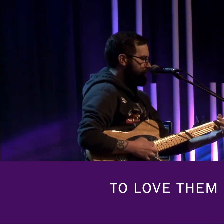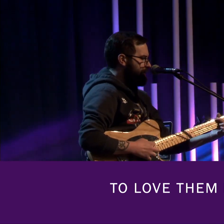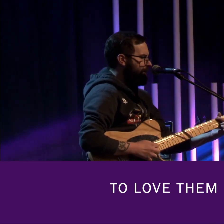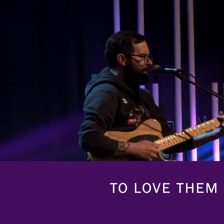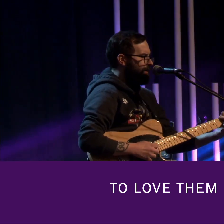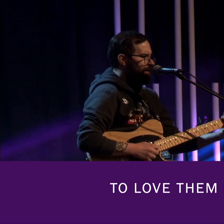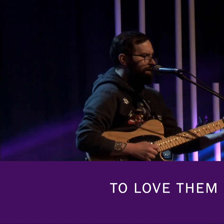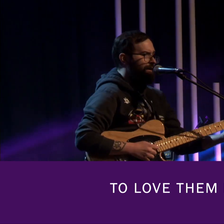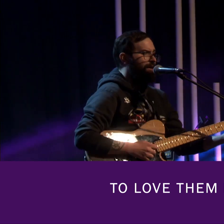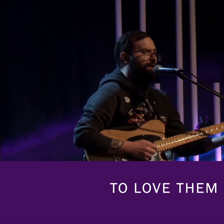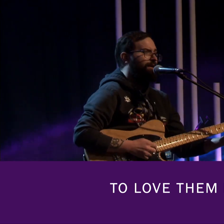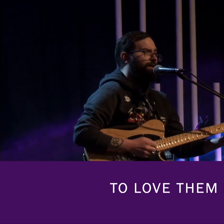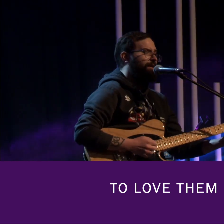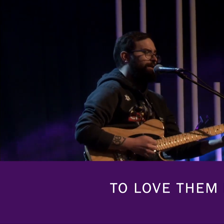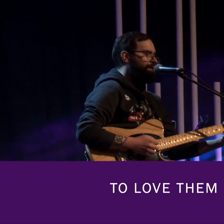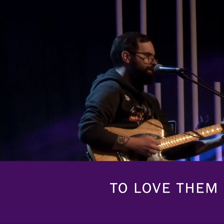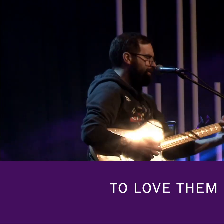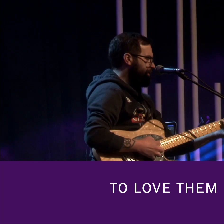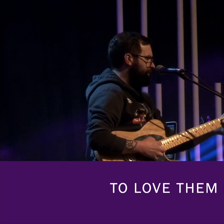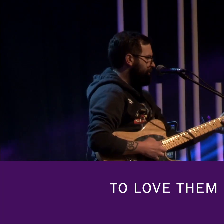both the